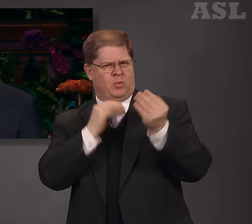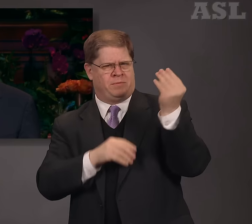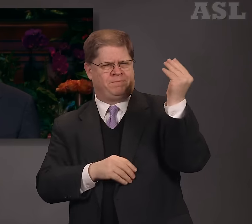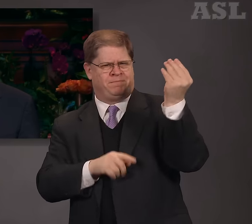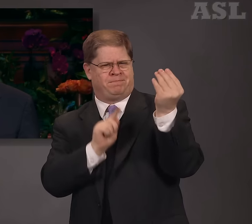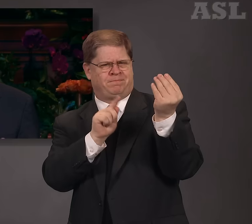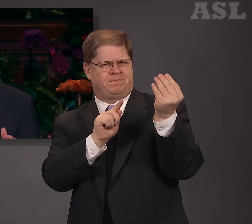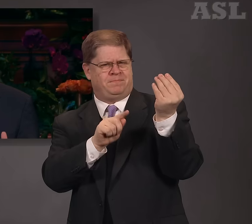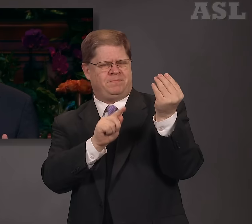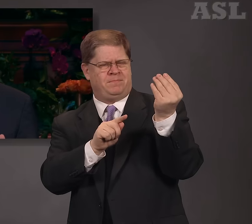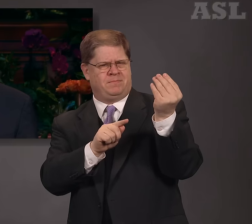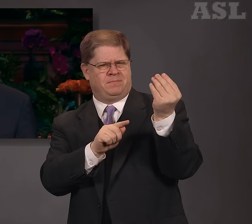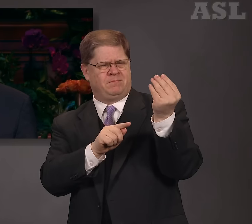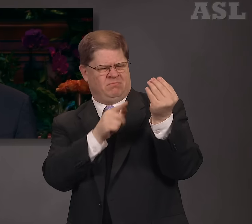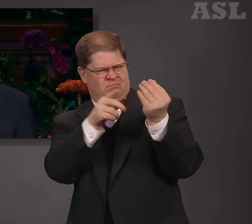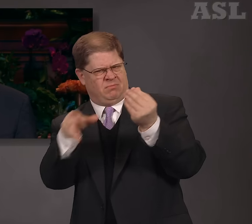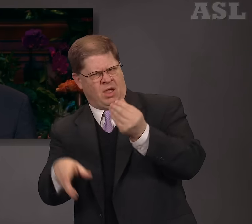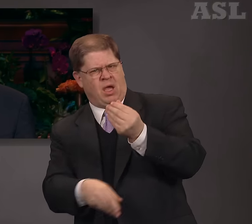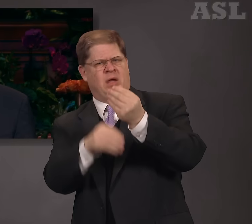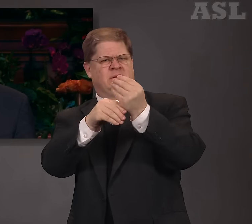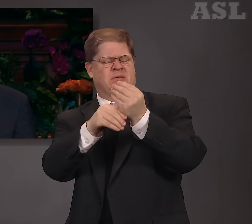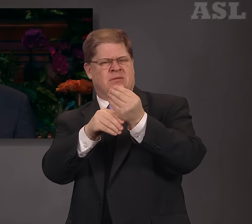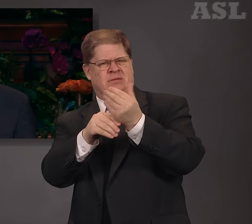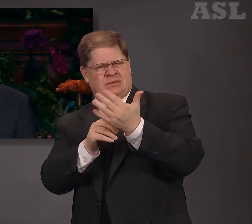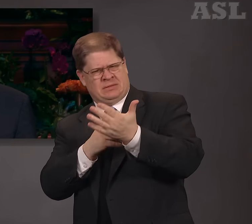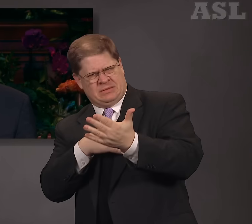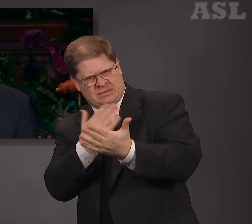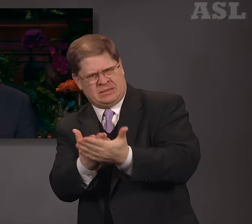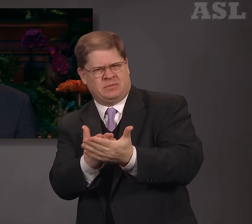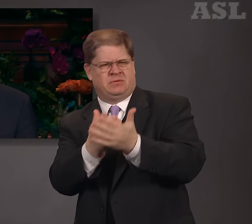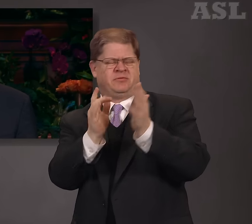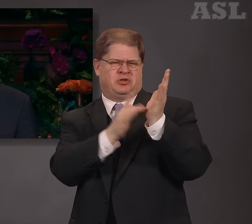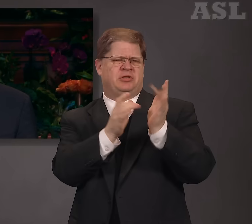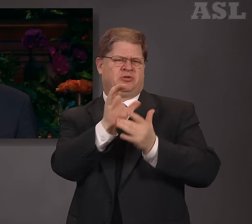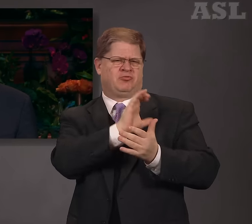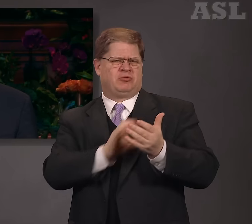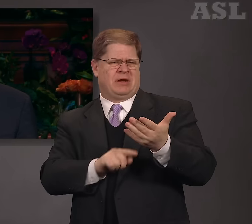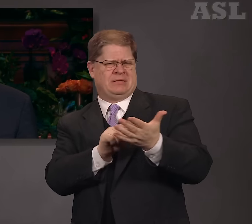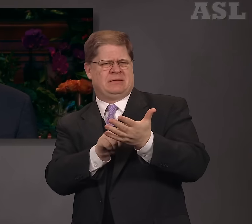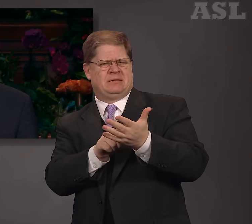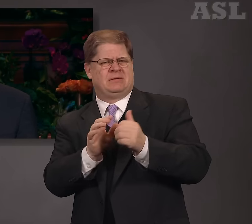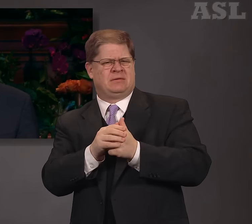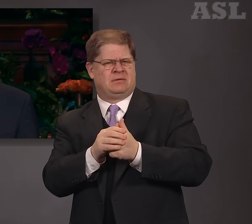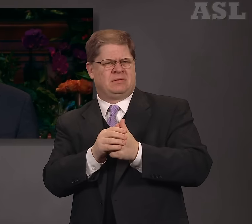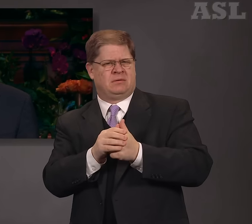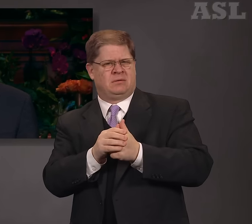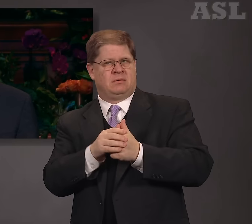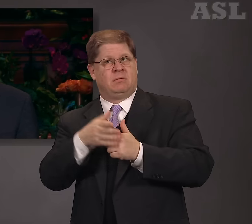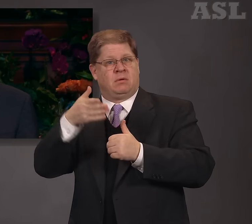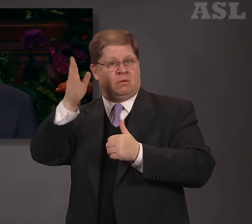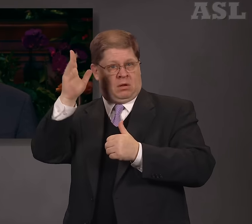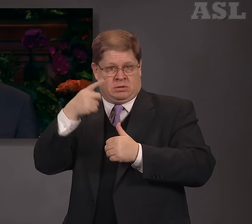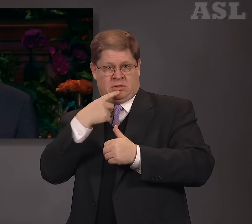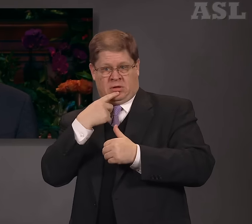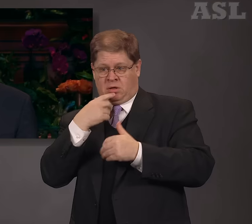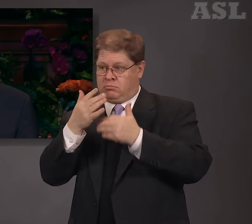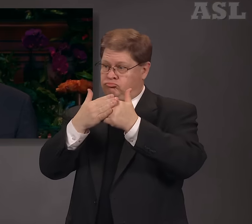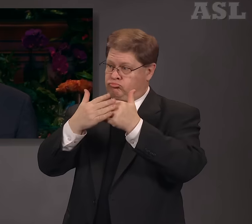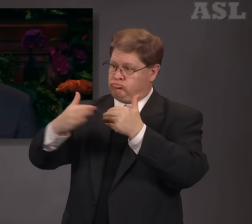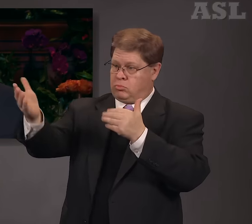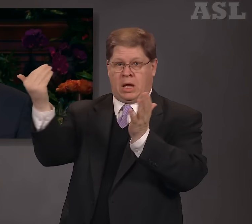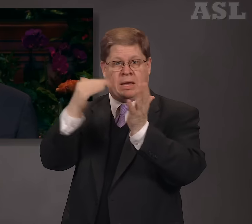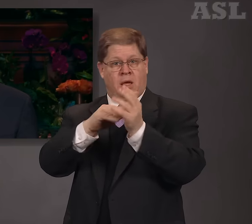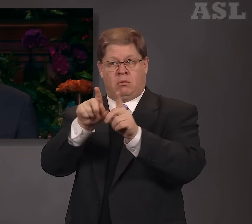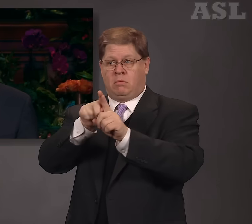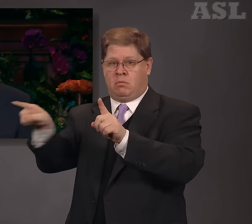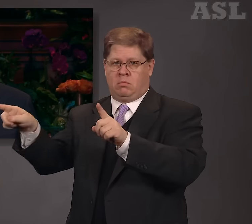the scriptures, and particularly the Book of Mormon, another testament of Jesus Christ. While God has promised there will